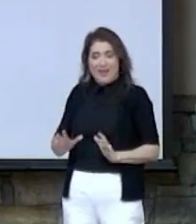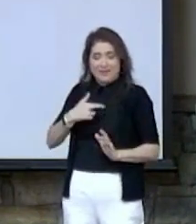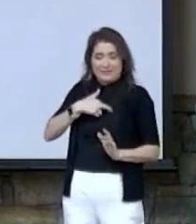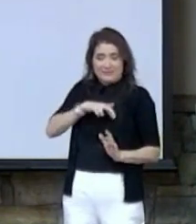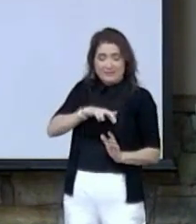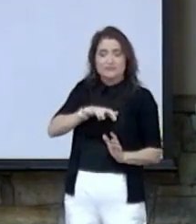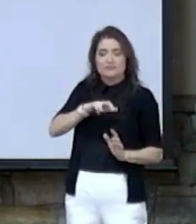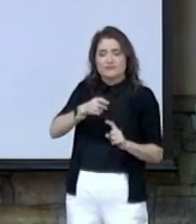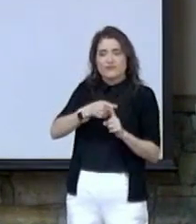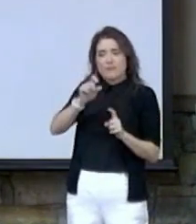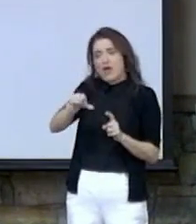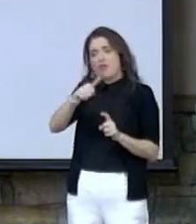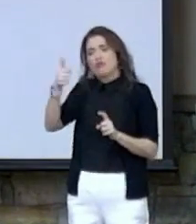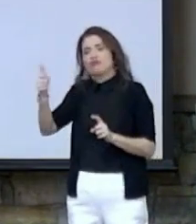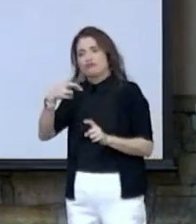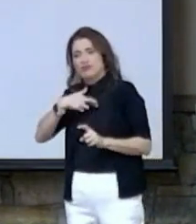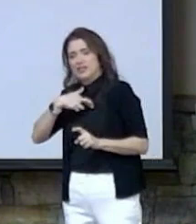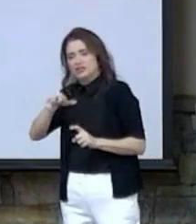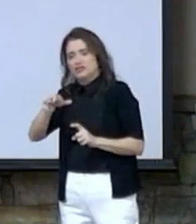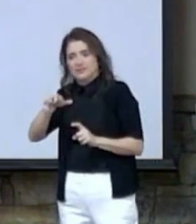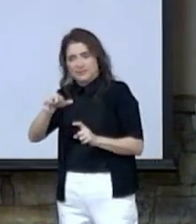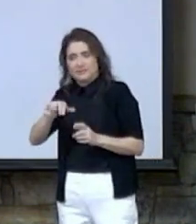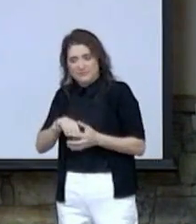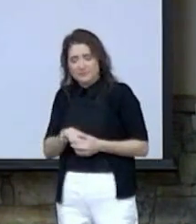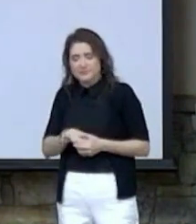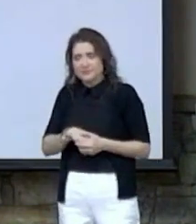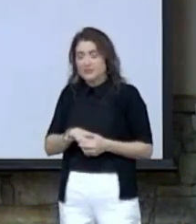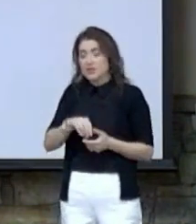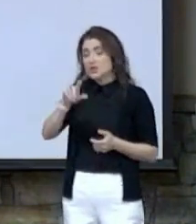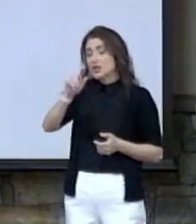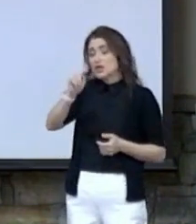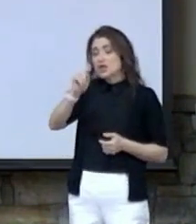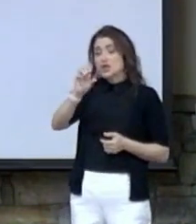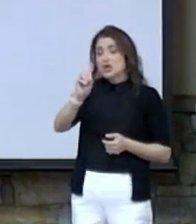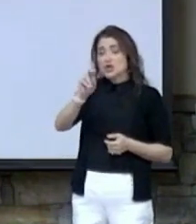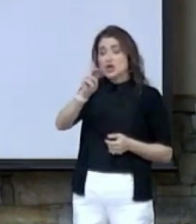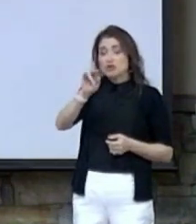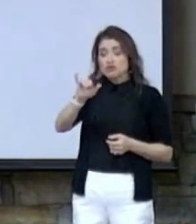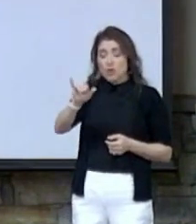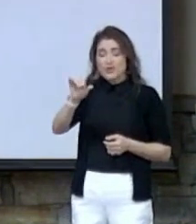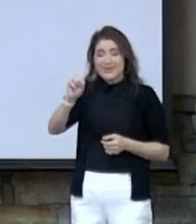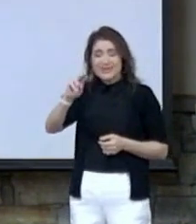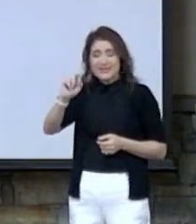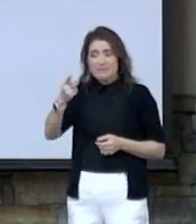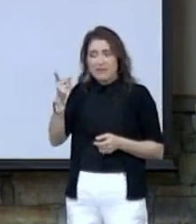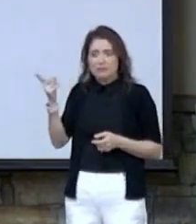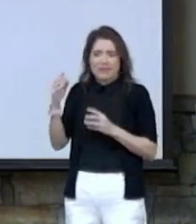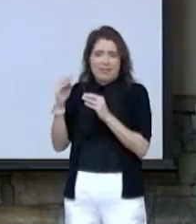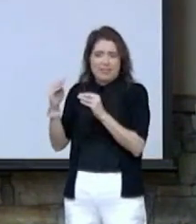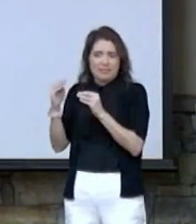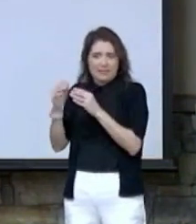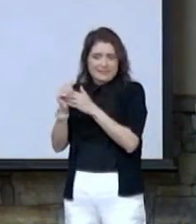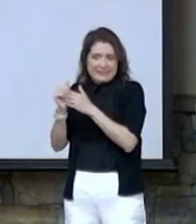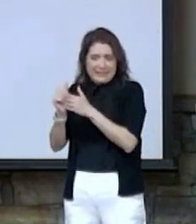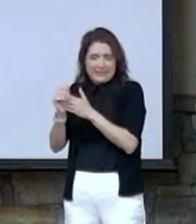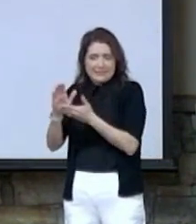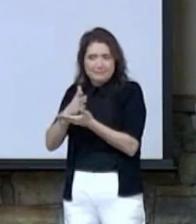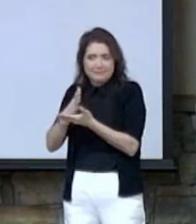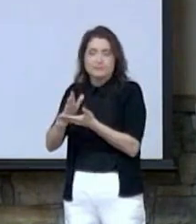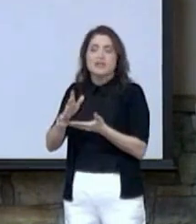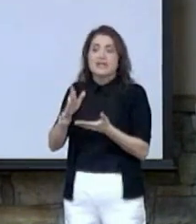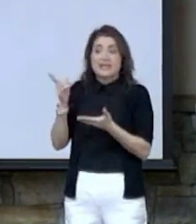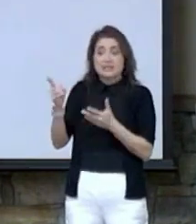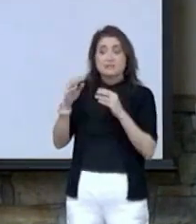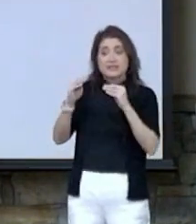all other world religions. Tony Smith has been leading our singing this morning on Wednesday nights, has been teaching our